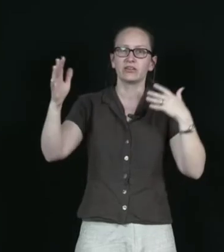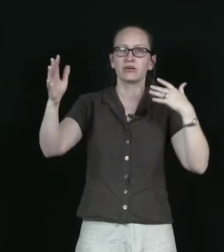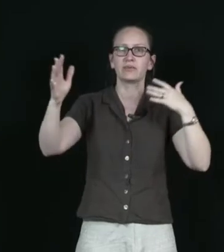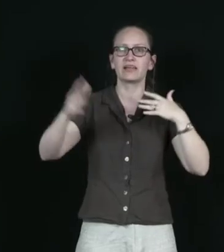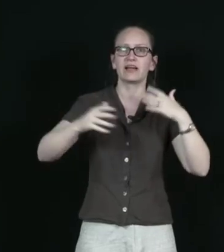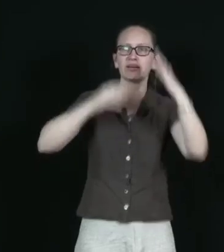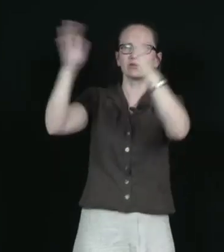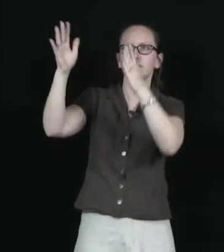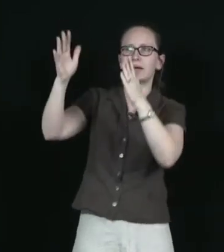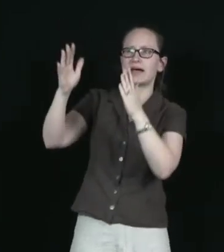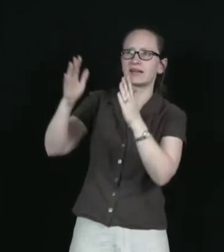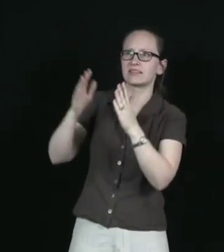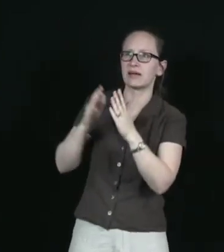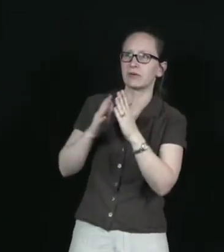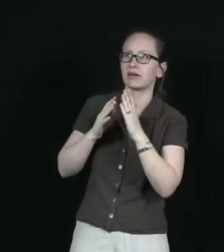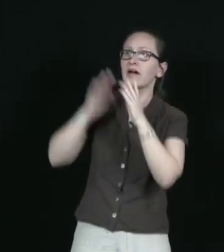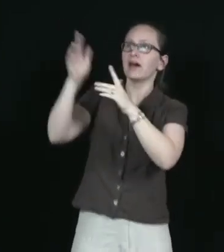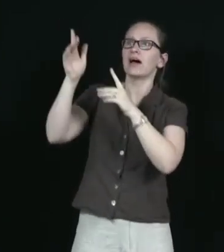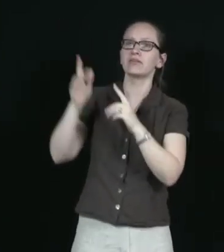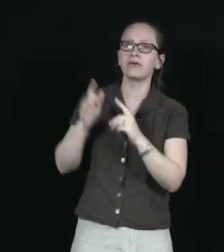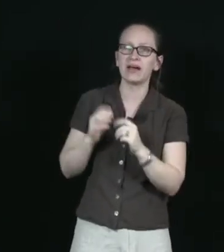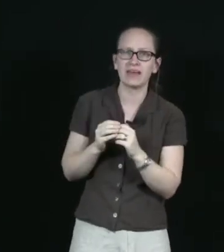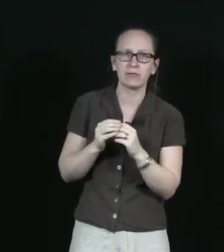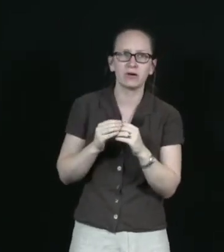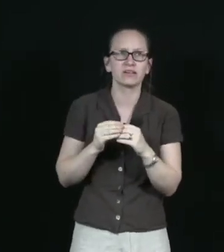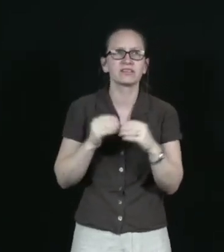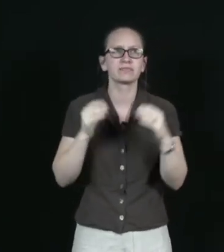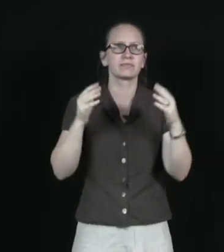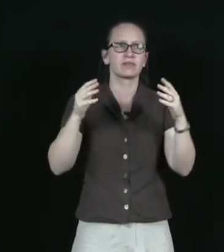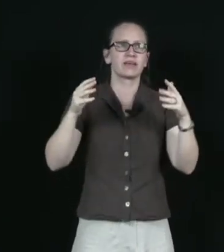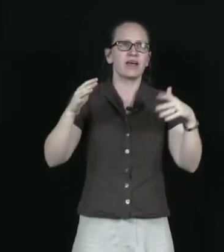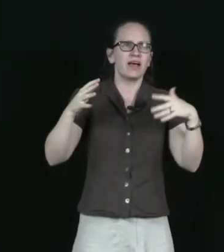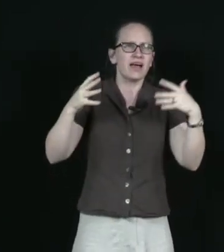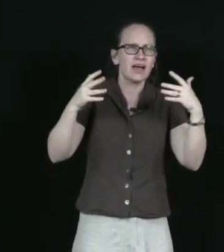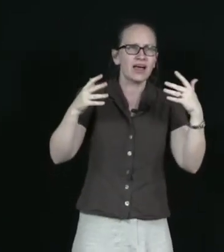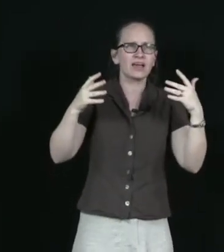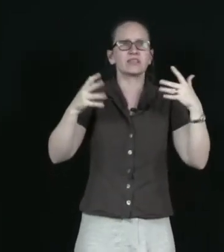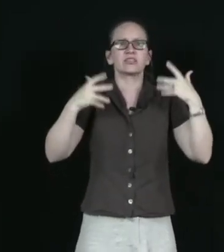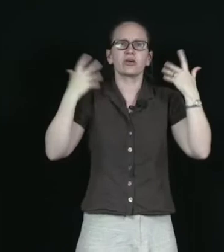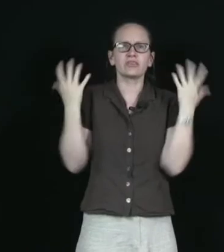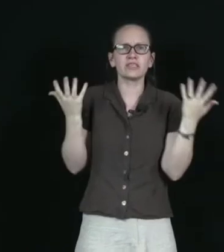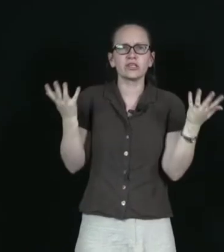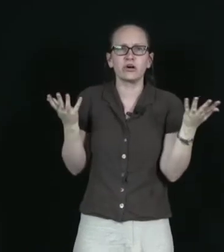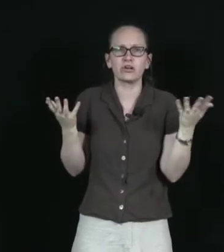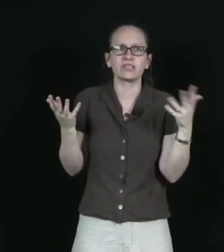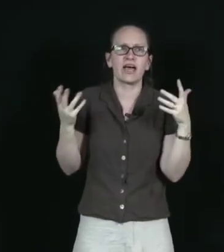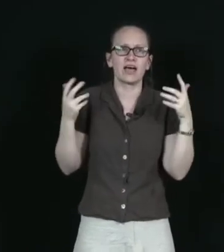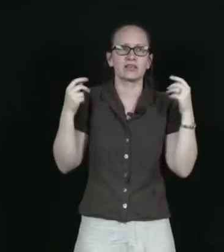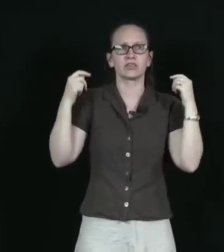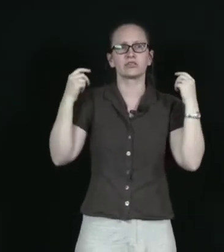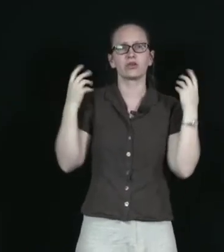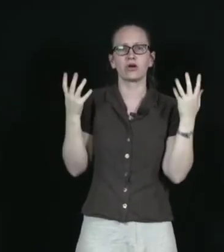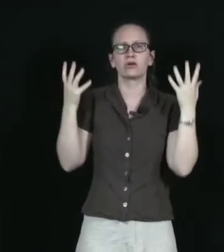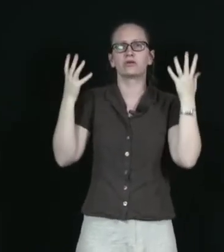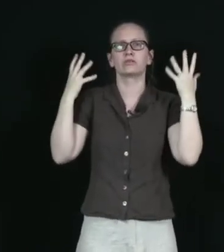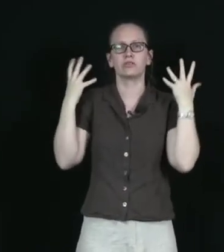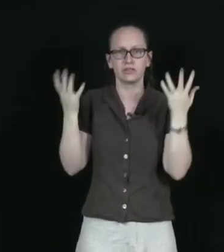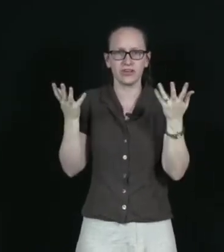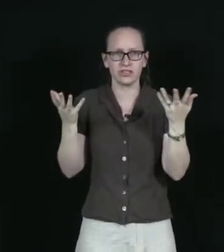You'll be like, oh, but how does that work? I know how that works. And so this course has no